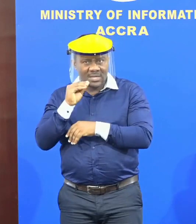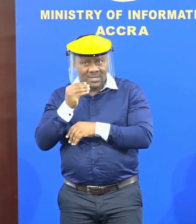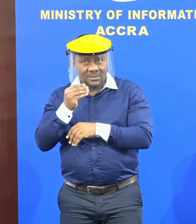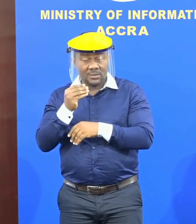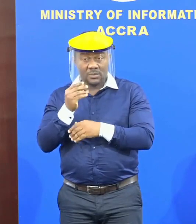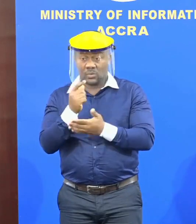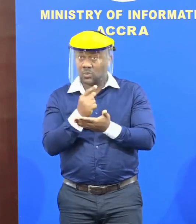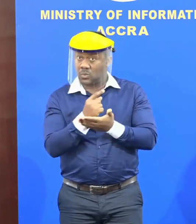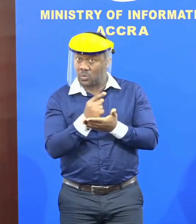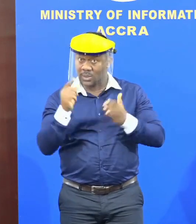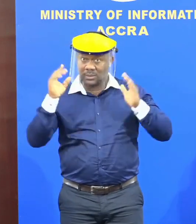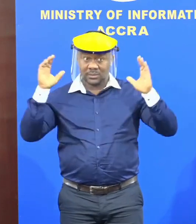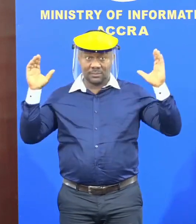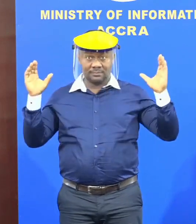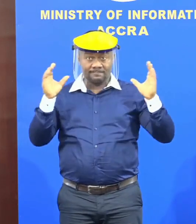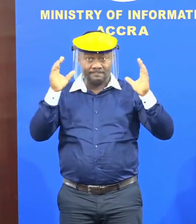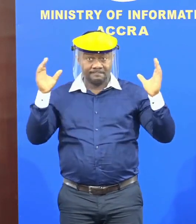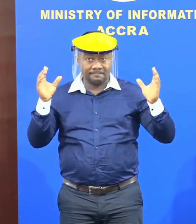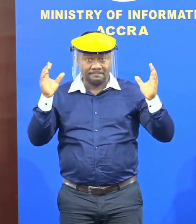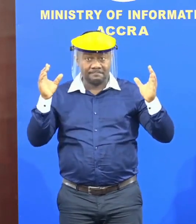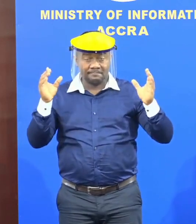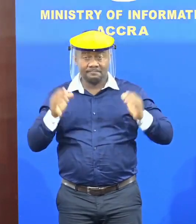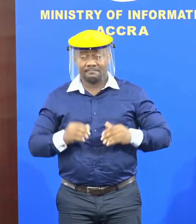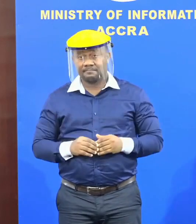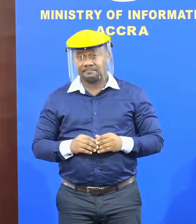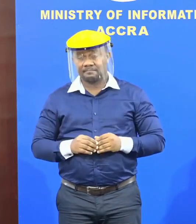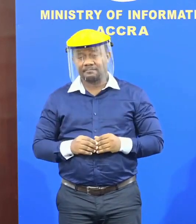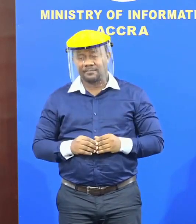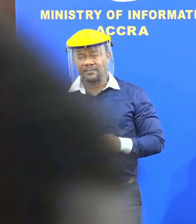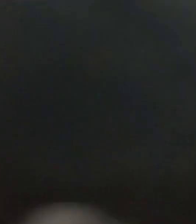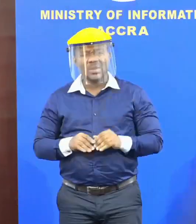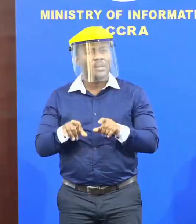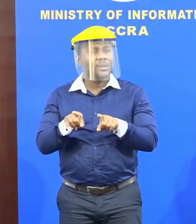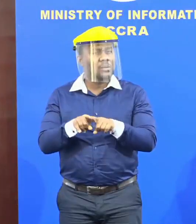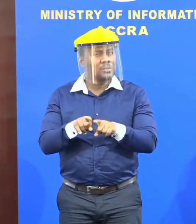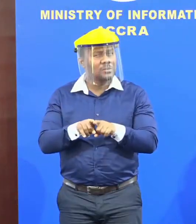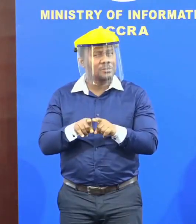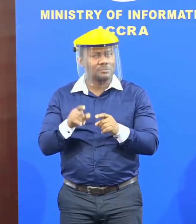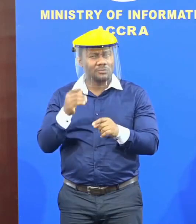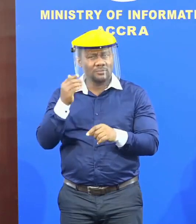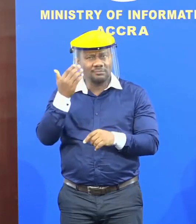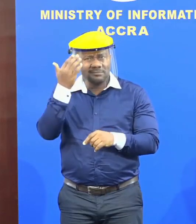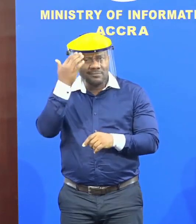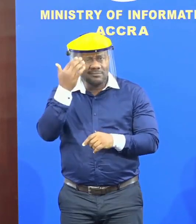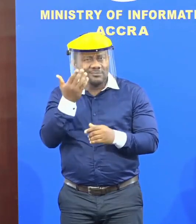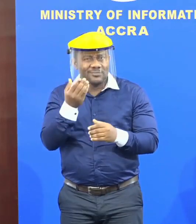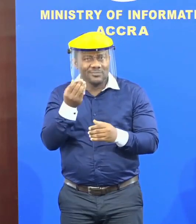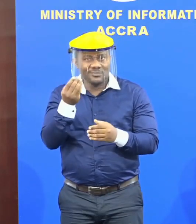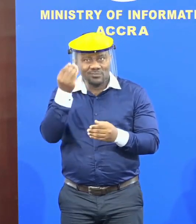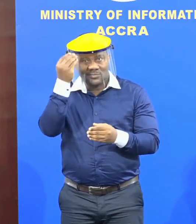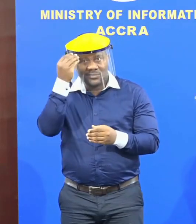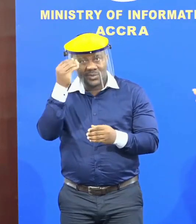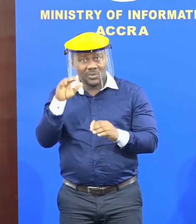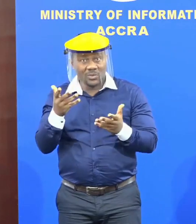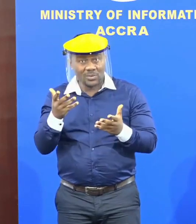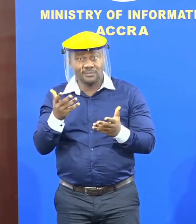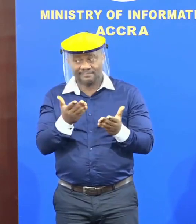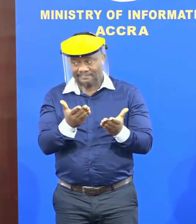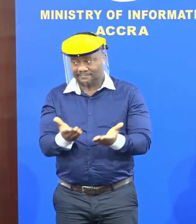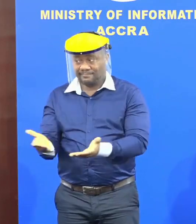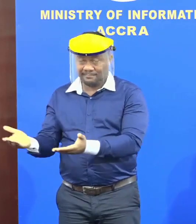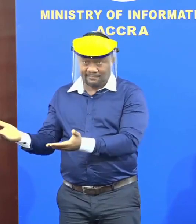celebration and what we would like the people of Ghana to know through you and to abide by. Mr. Boafo, let me invite you to